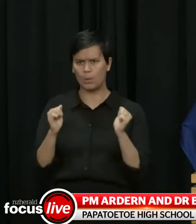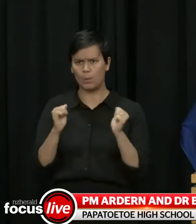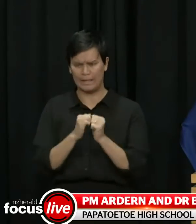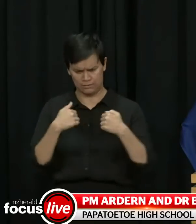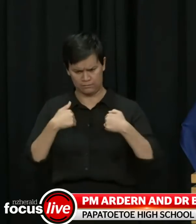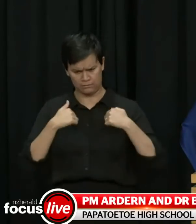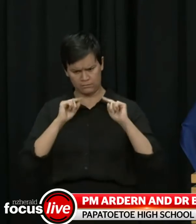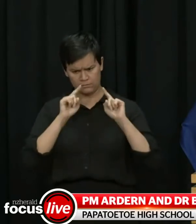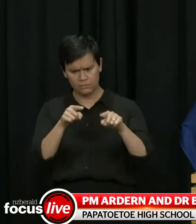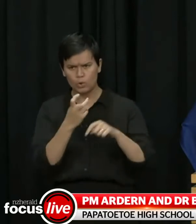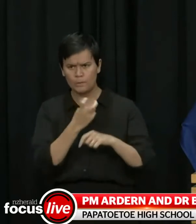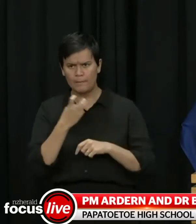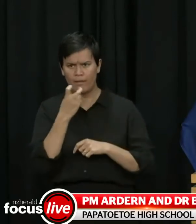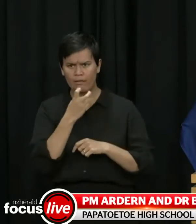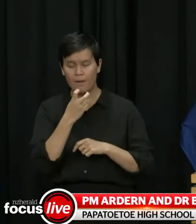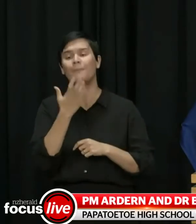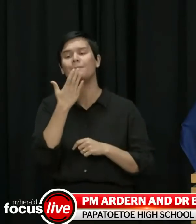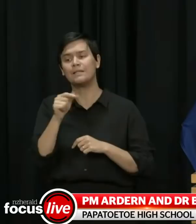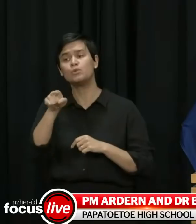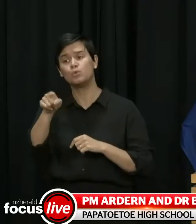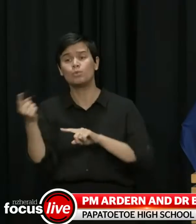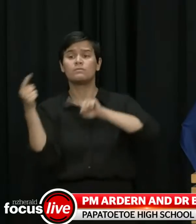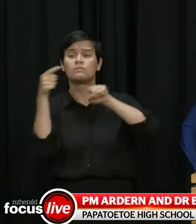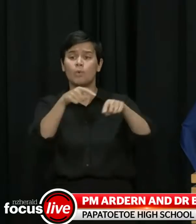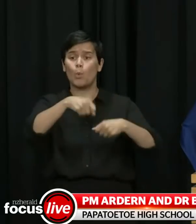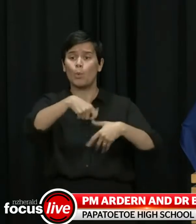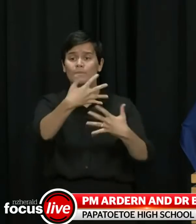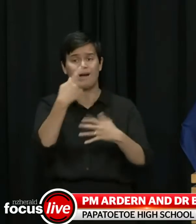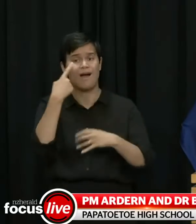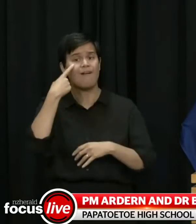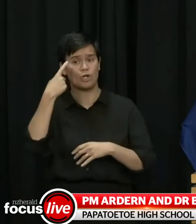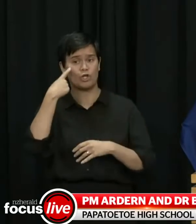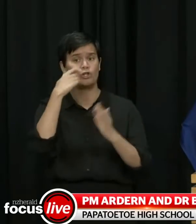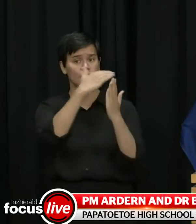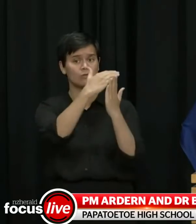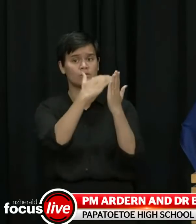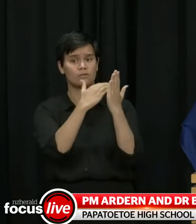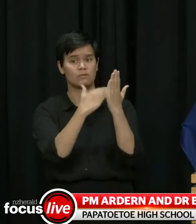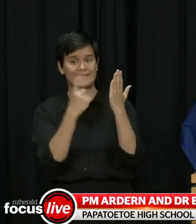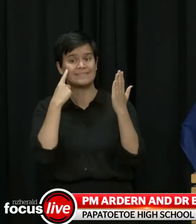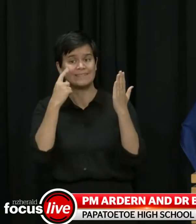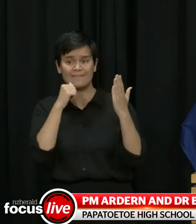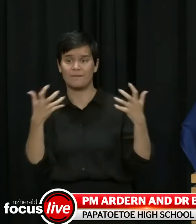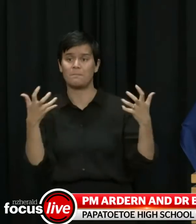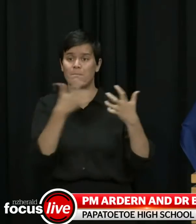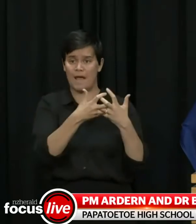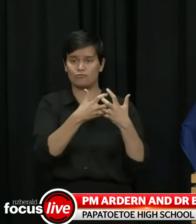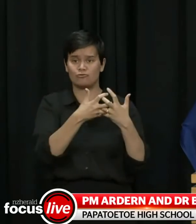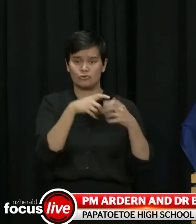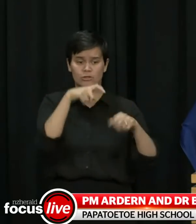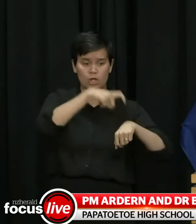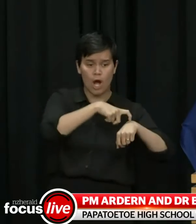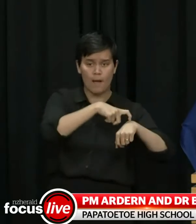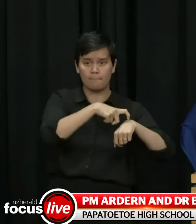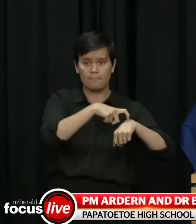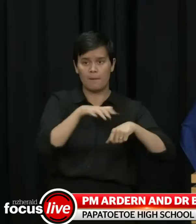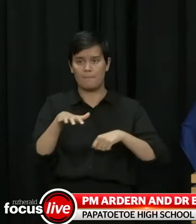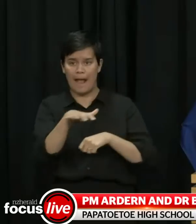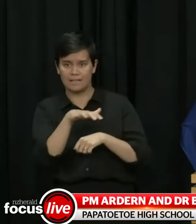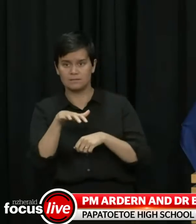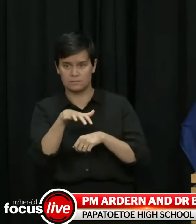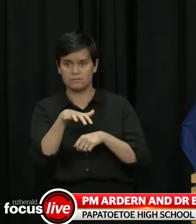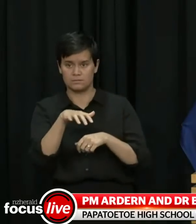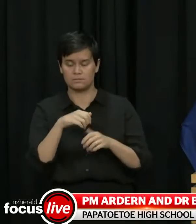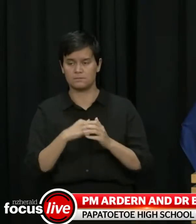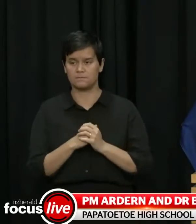the website and see if they are included in that time that the cases were there.